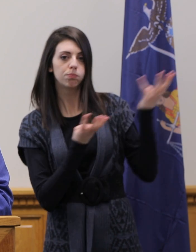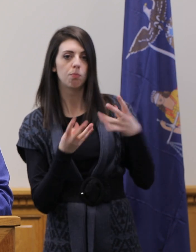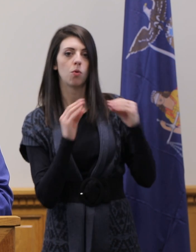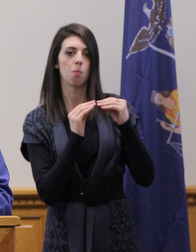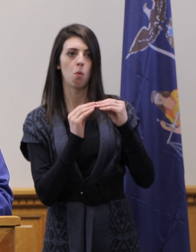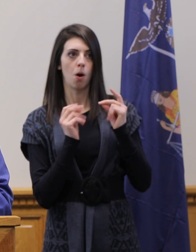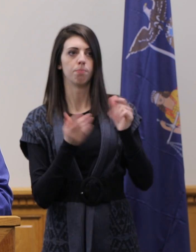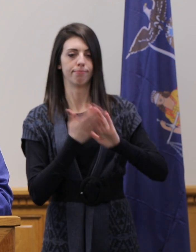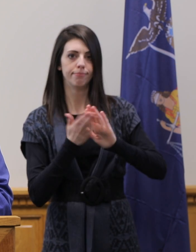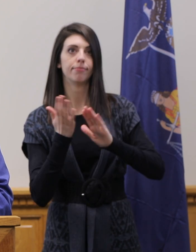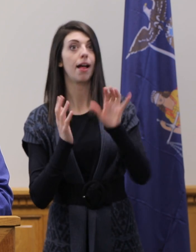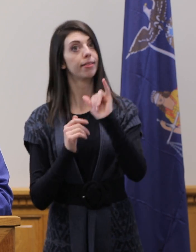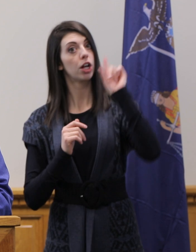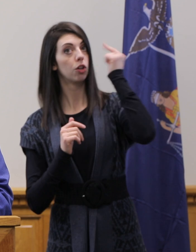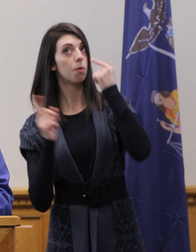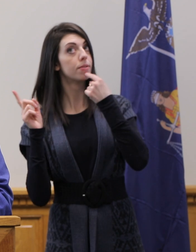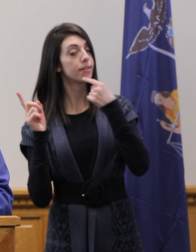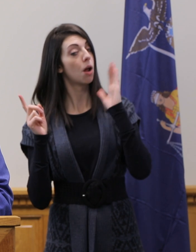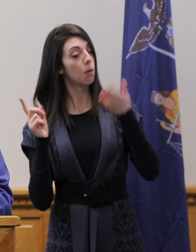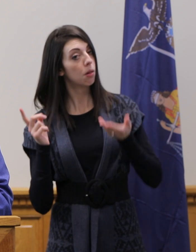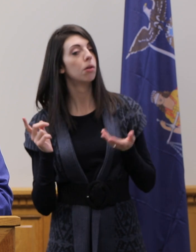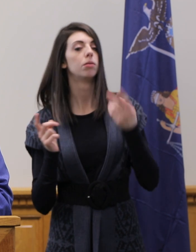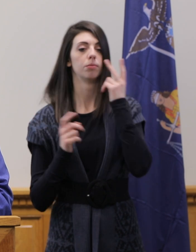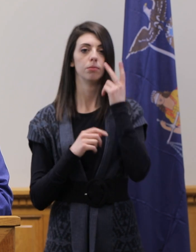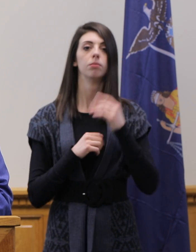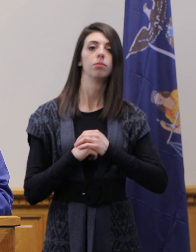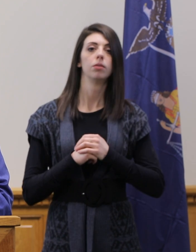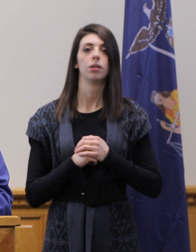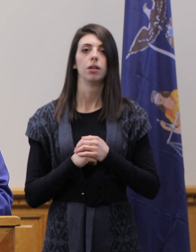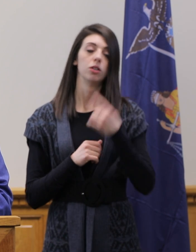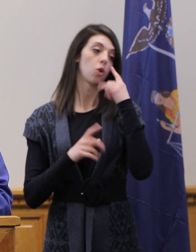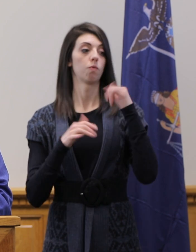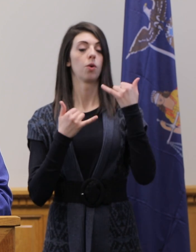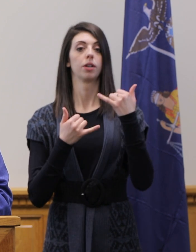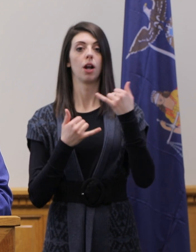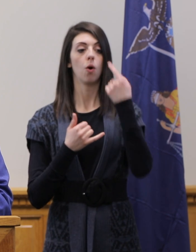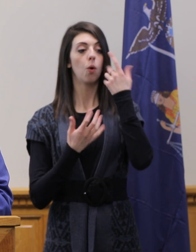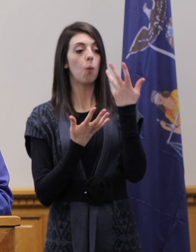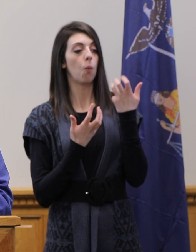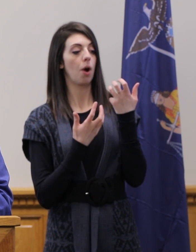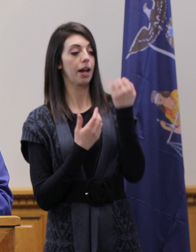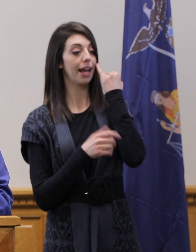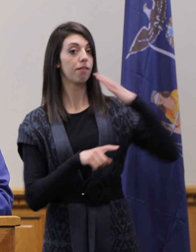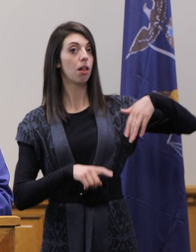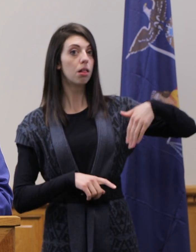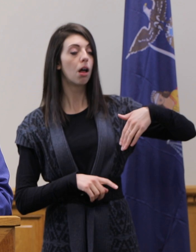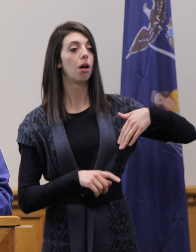would. In the meantime, who haven't been vaccinated to reach out to the health